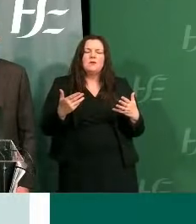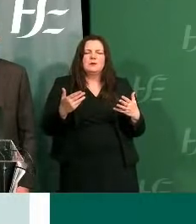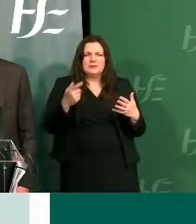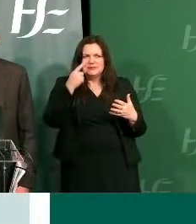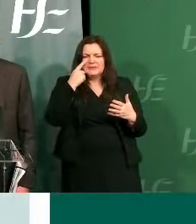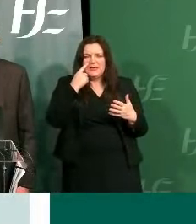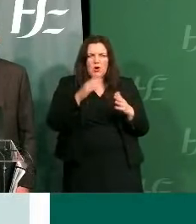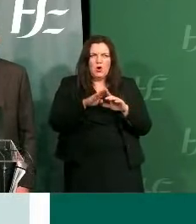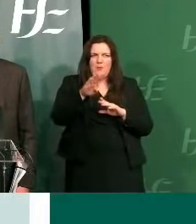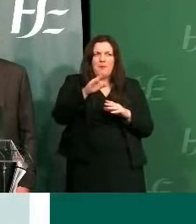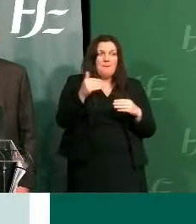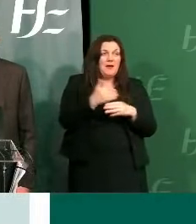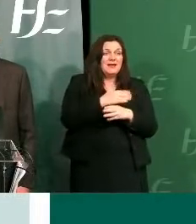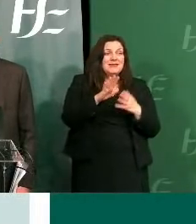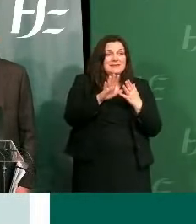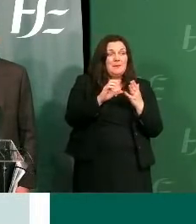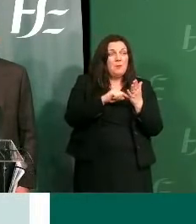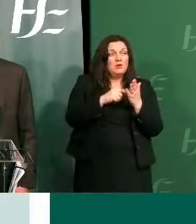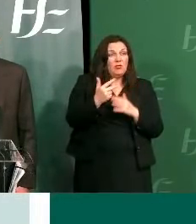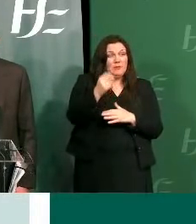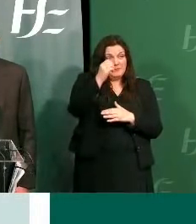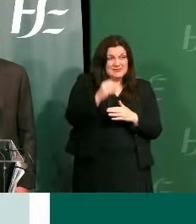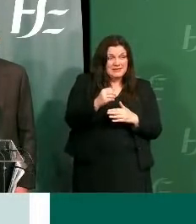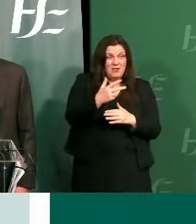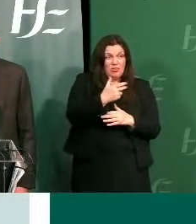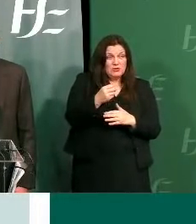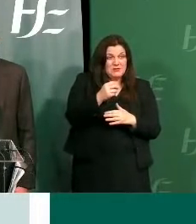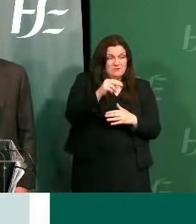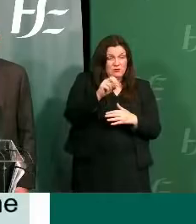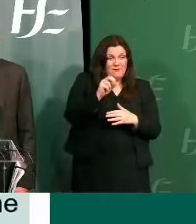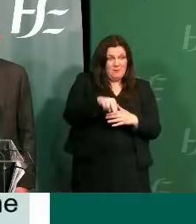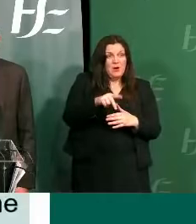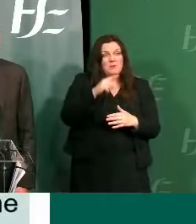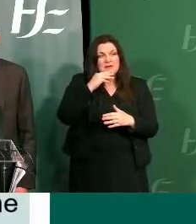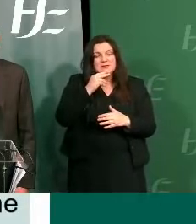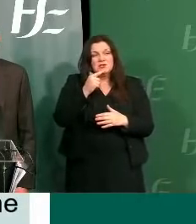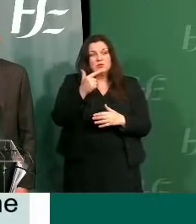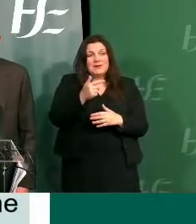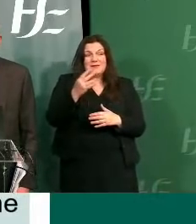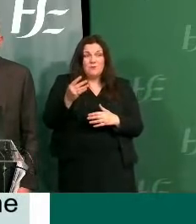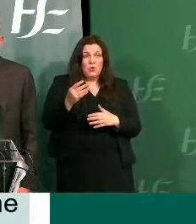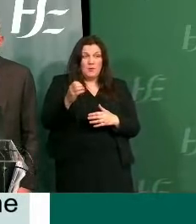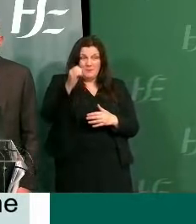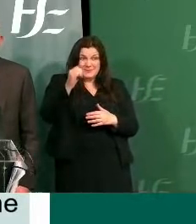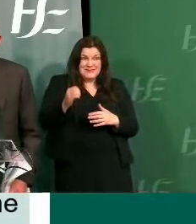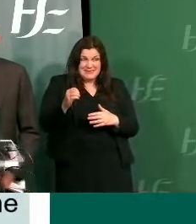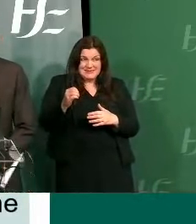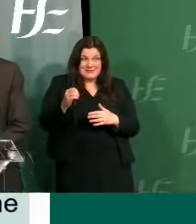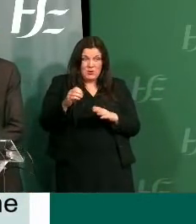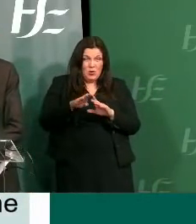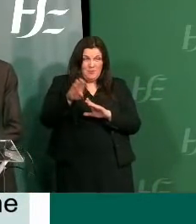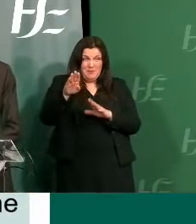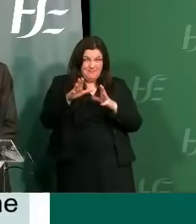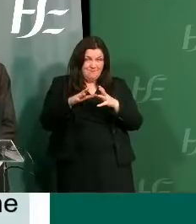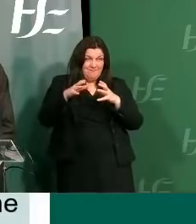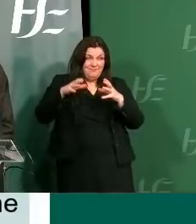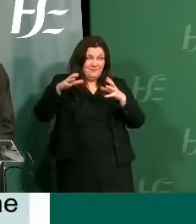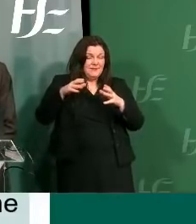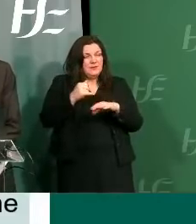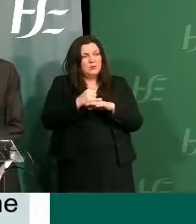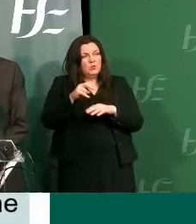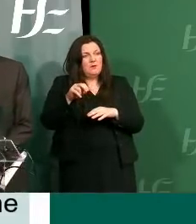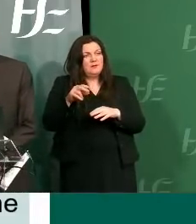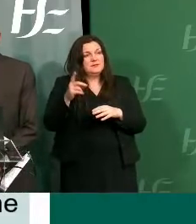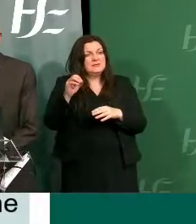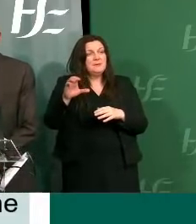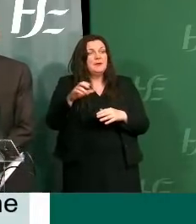from 10.3% on the 30th of November to 24.3% on the 3rd of December. This case in the Shawani